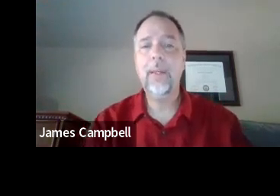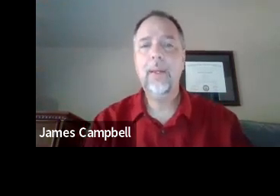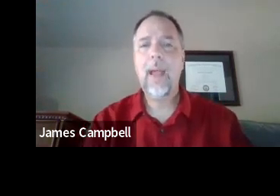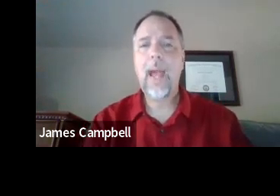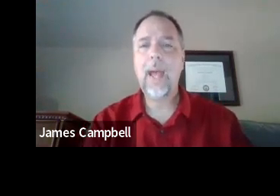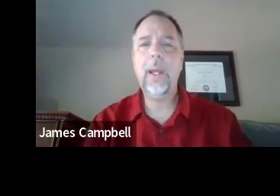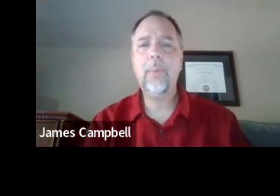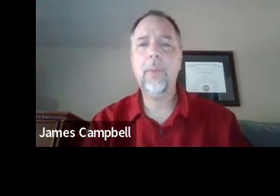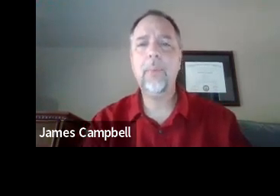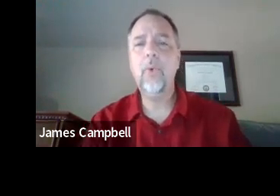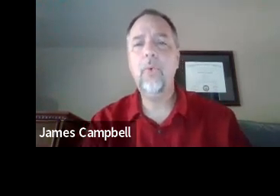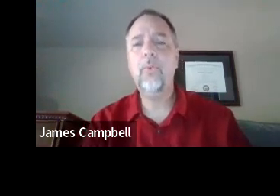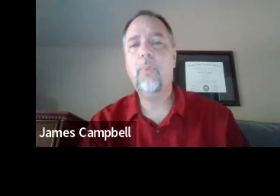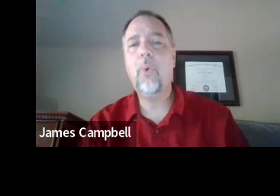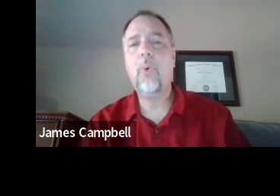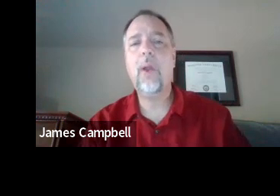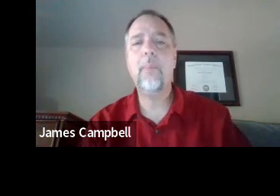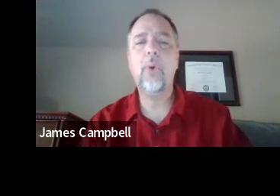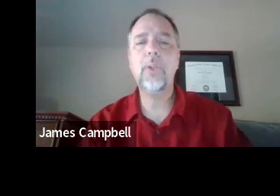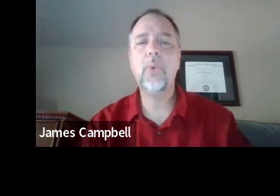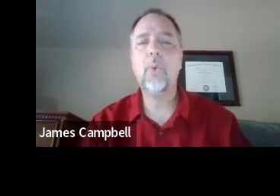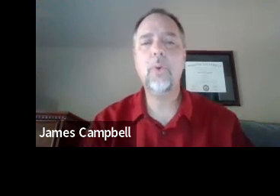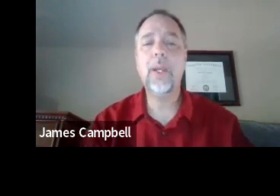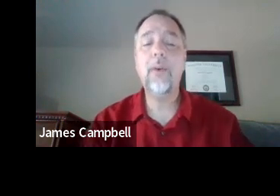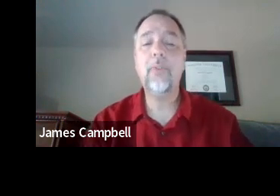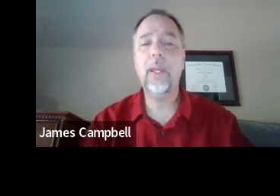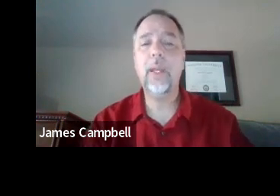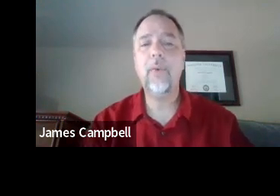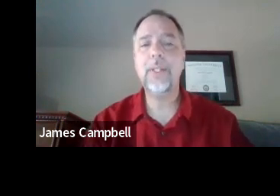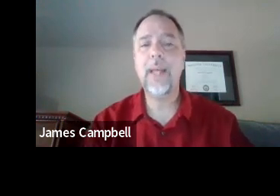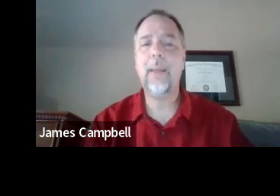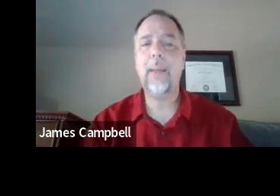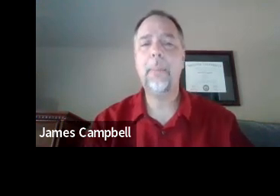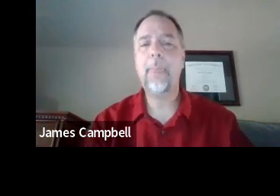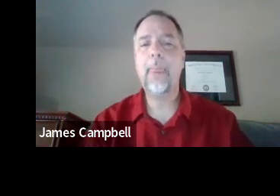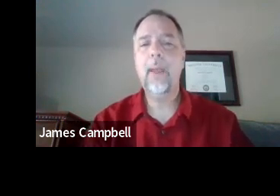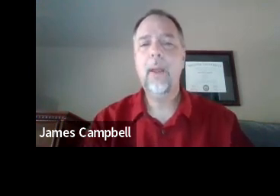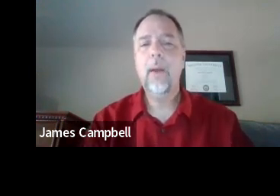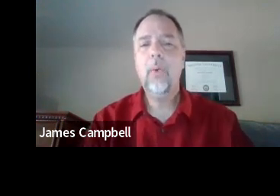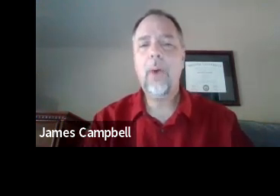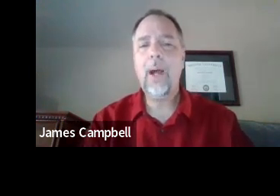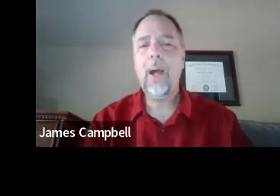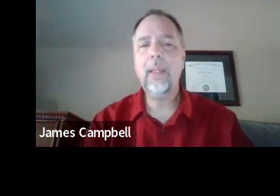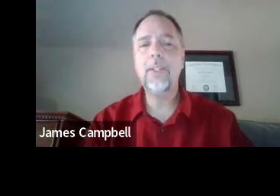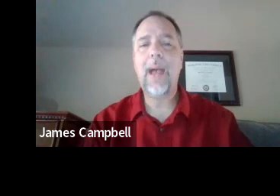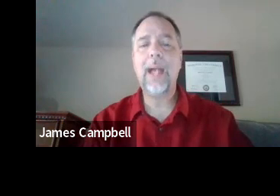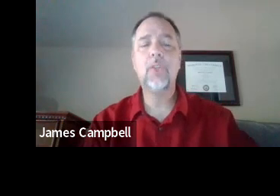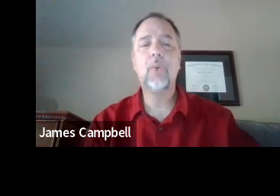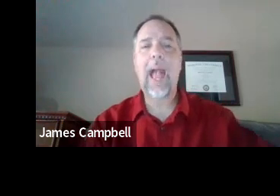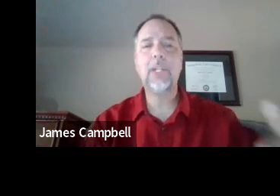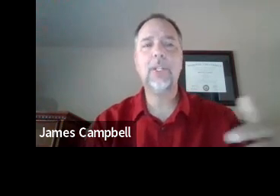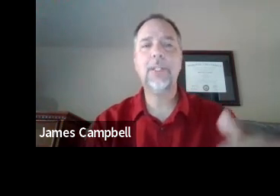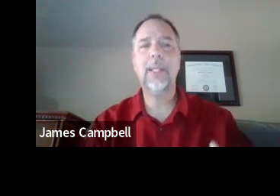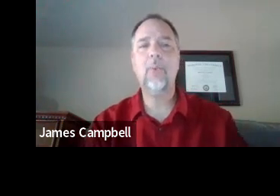recovery. How do we help them move more and more toward recovery over time? Well, I think that there's some